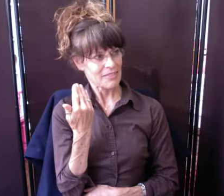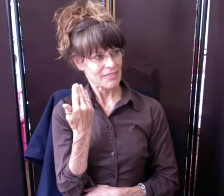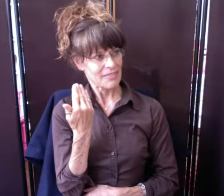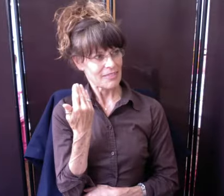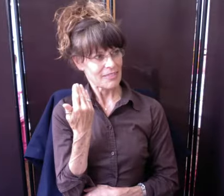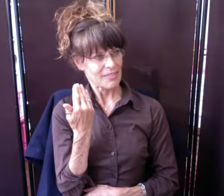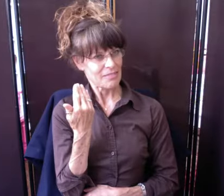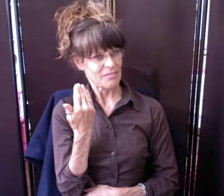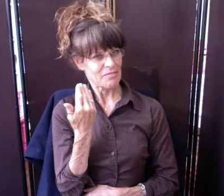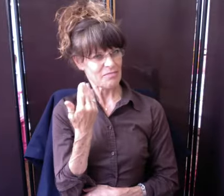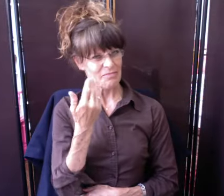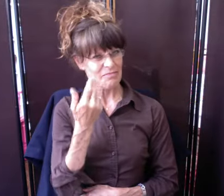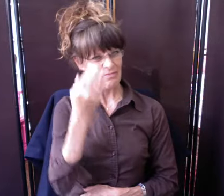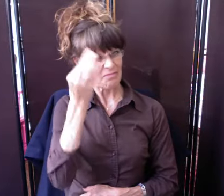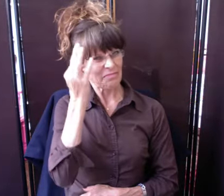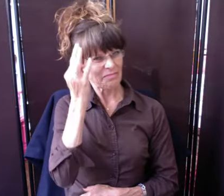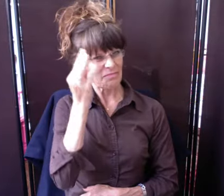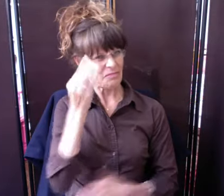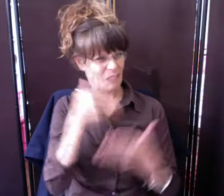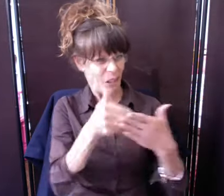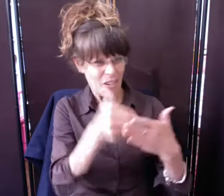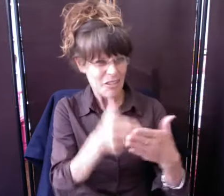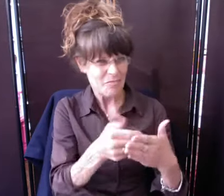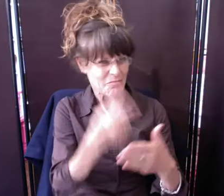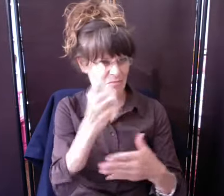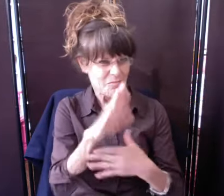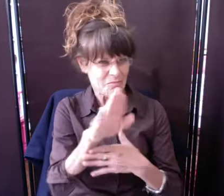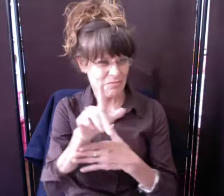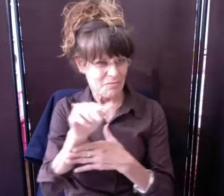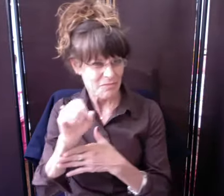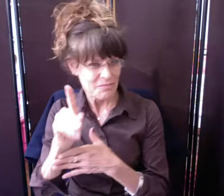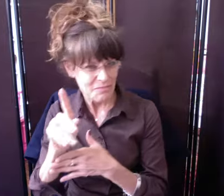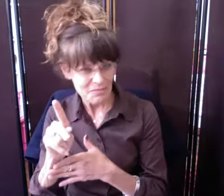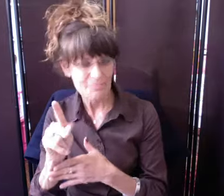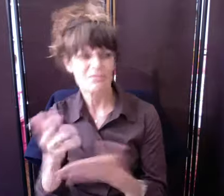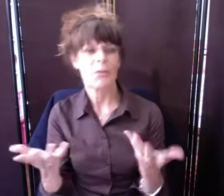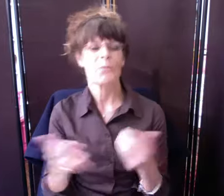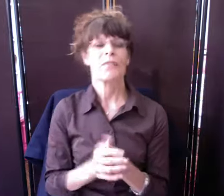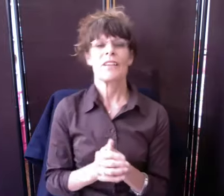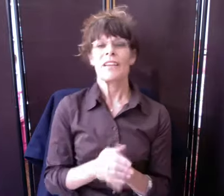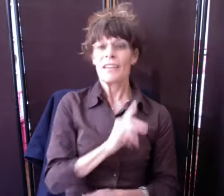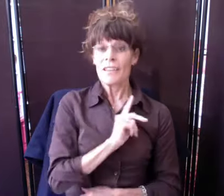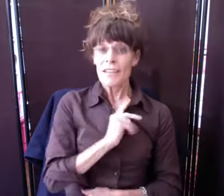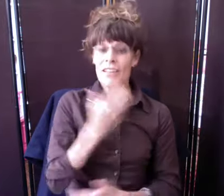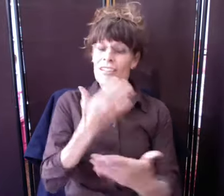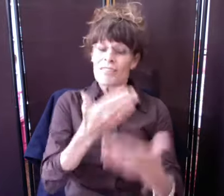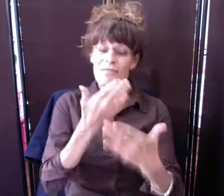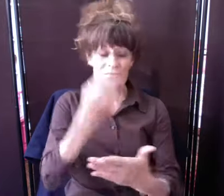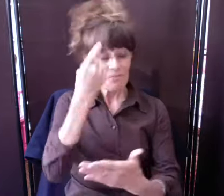from each other. It doesn't even matter. So, Carl, thank you so much for asking me. And I love this meeting. I didn't